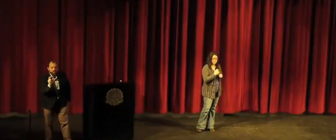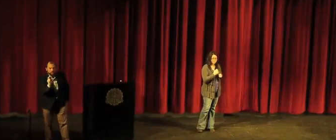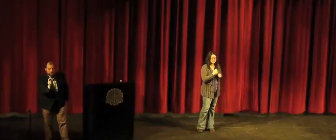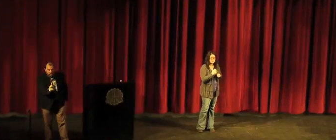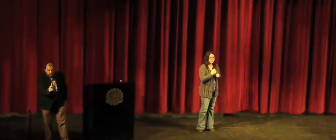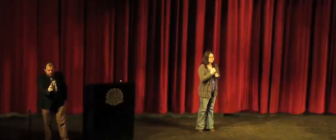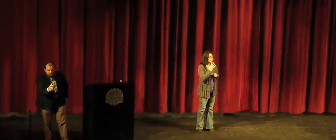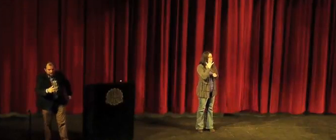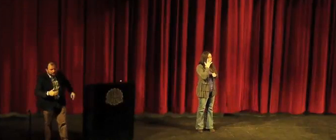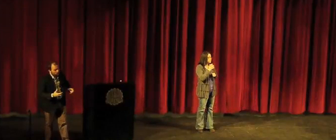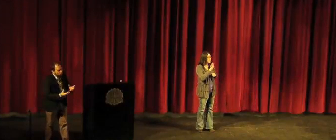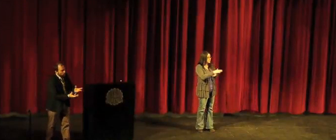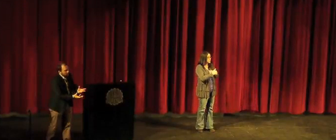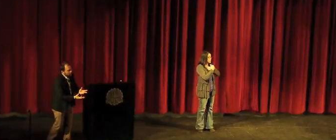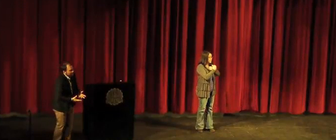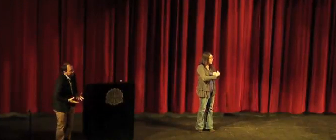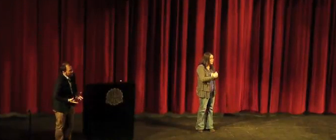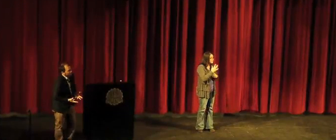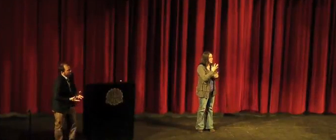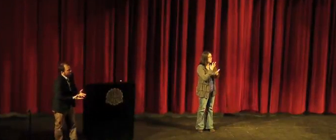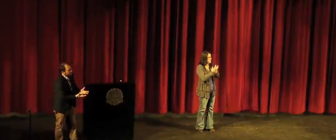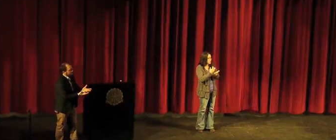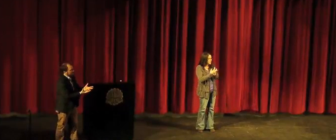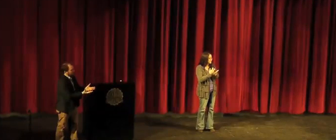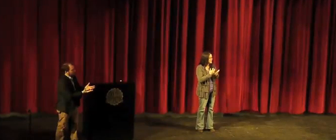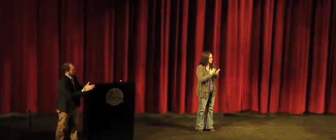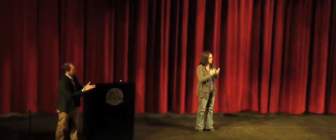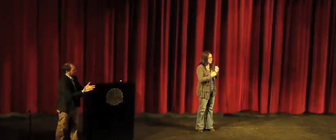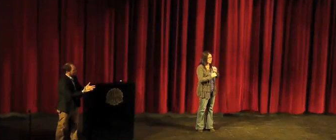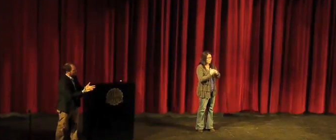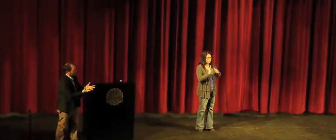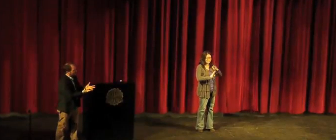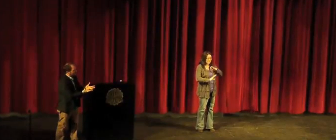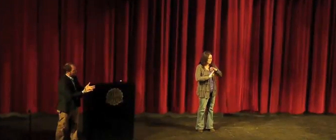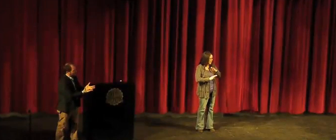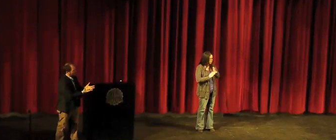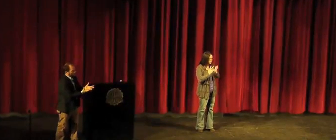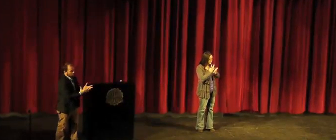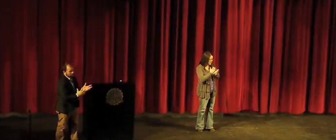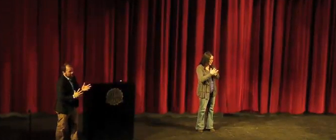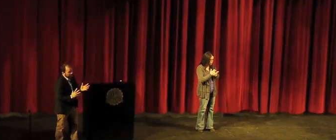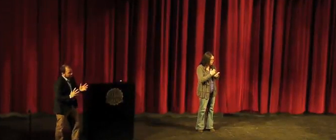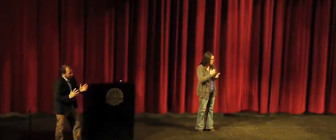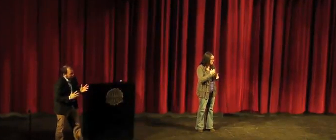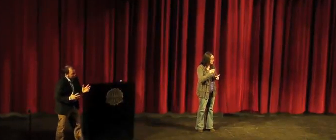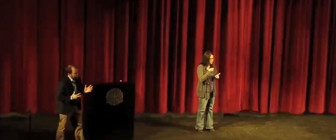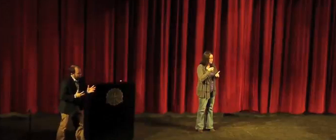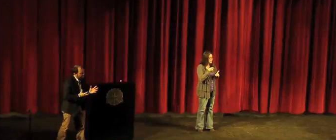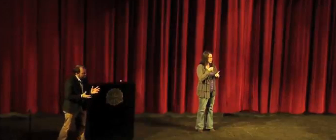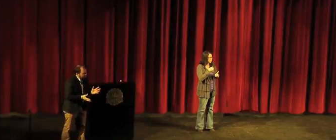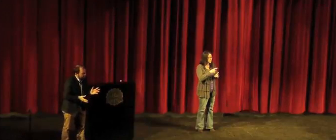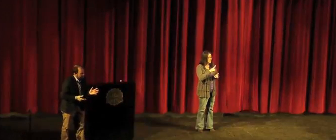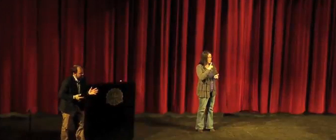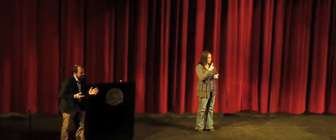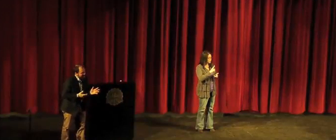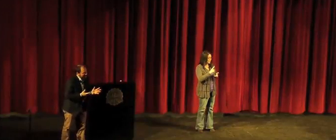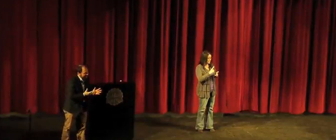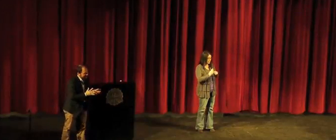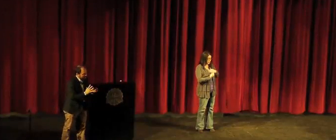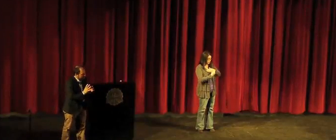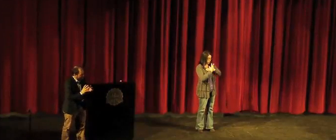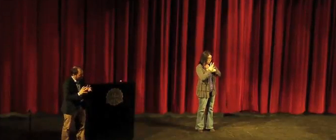Because your loves and longings and most fundamental desires are actually shaped